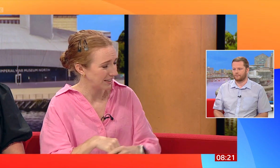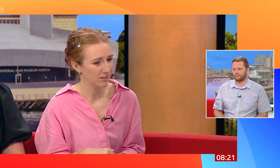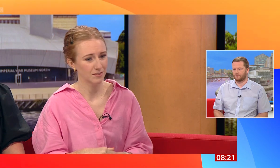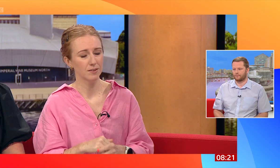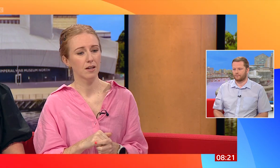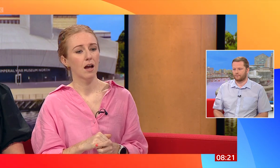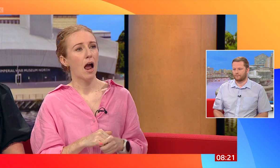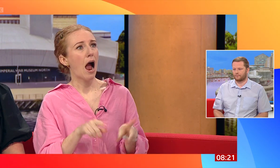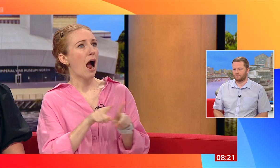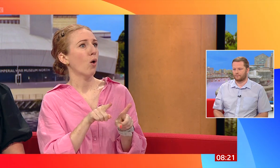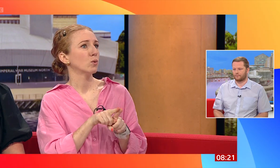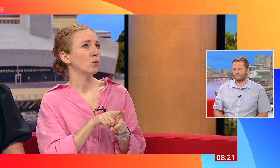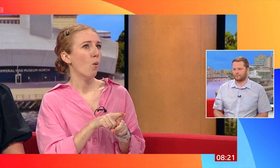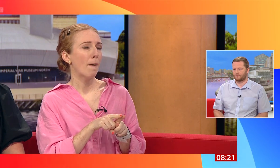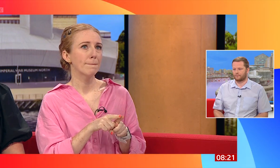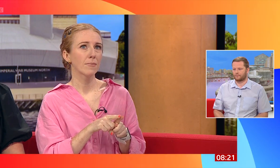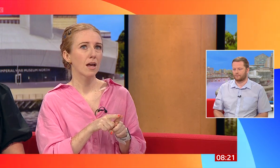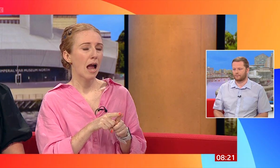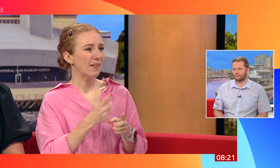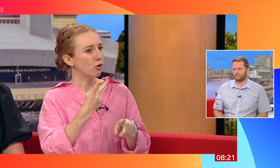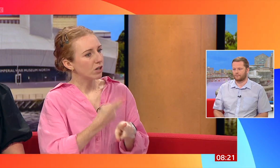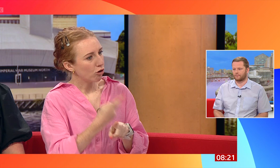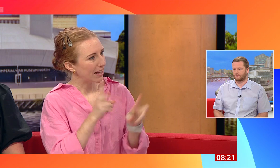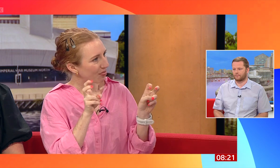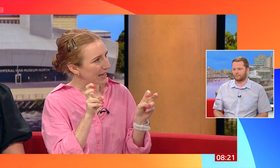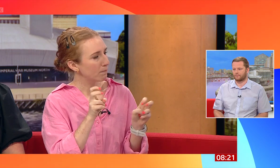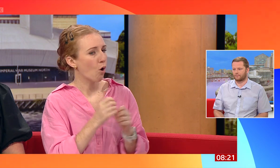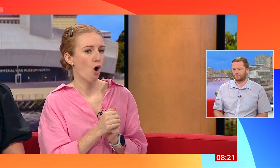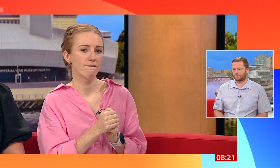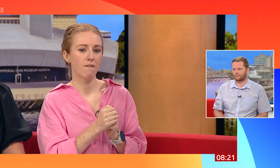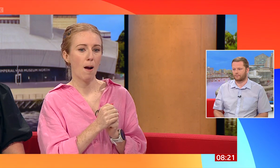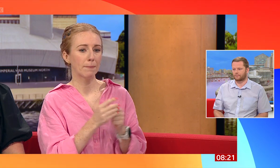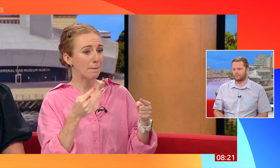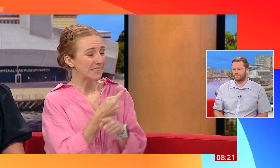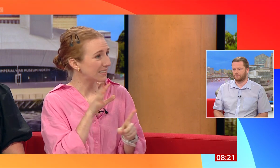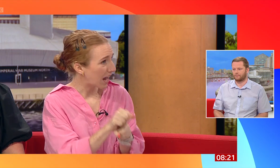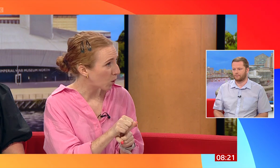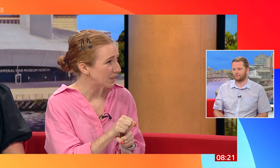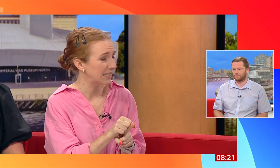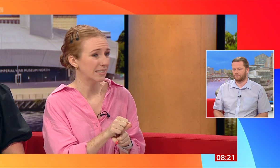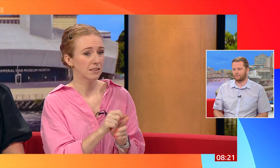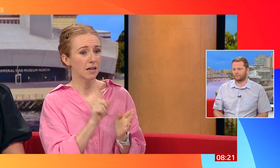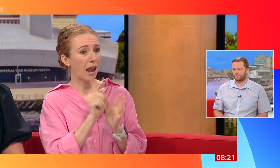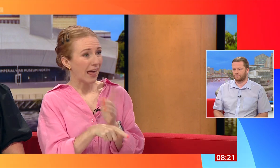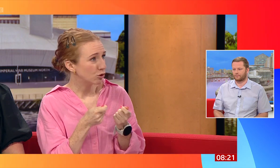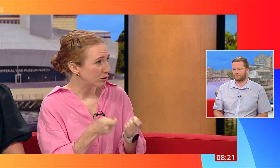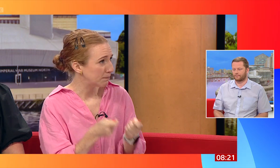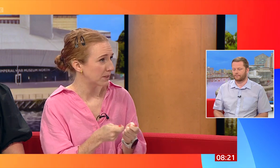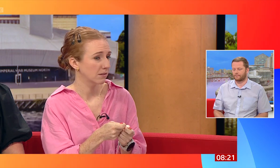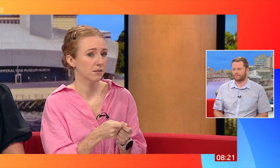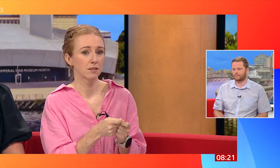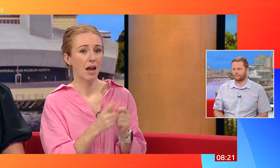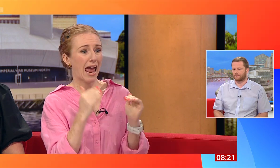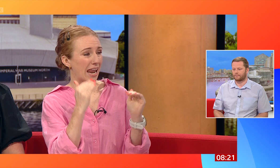every step of that process, they're always facing different barriers. So it's a recurring theme of